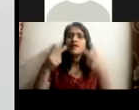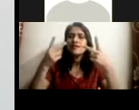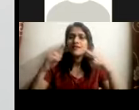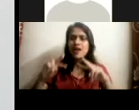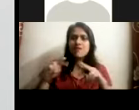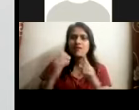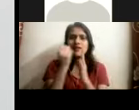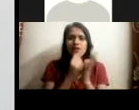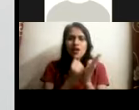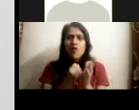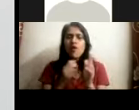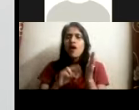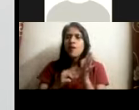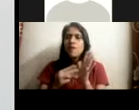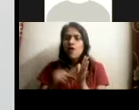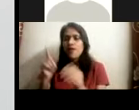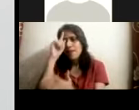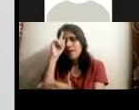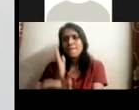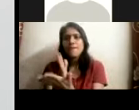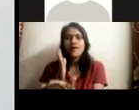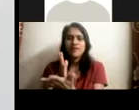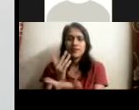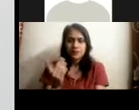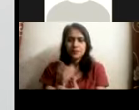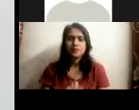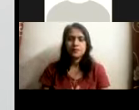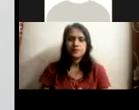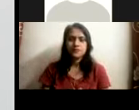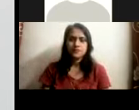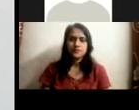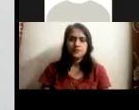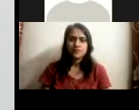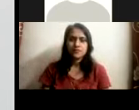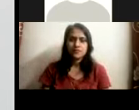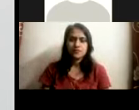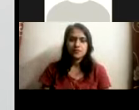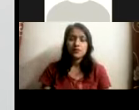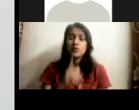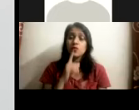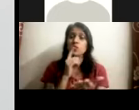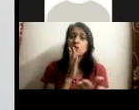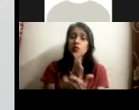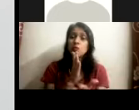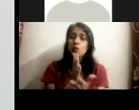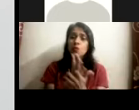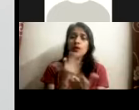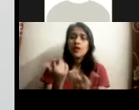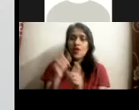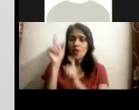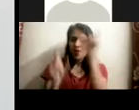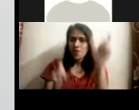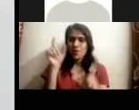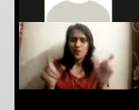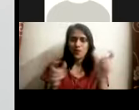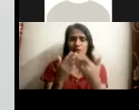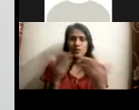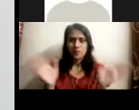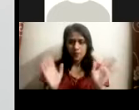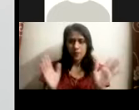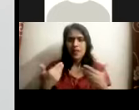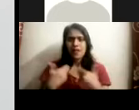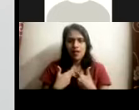subjectivist epistemology believes that as the reality is constructed by humans, it's on